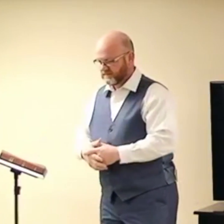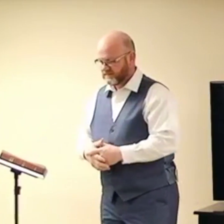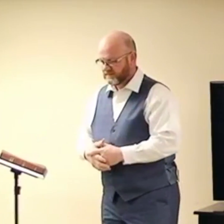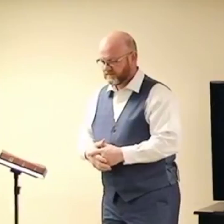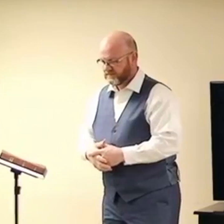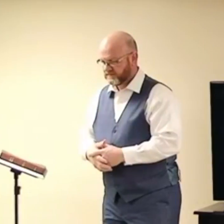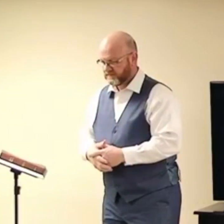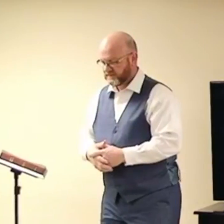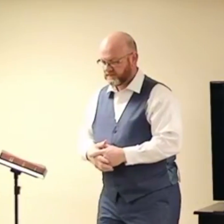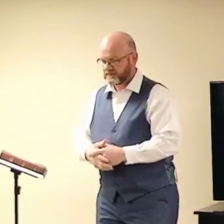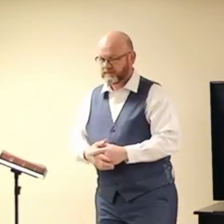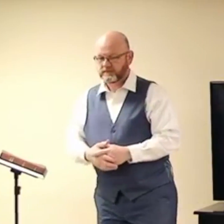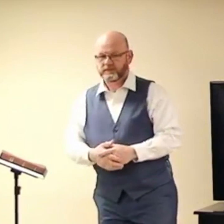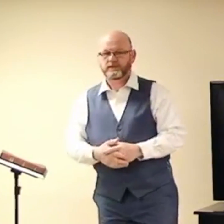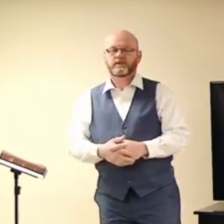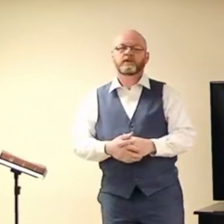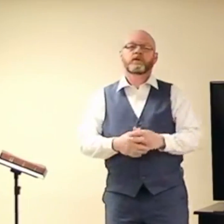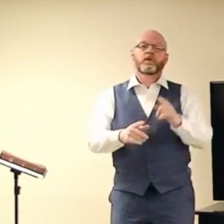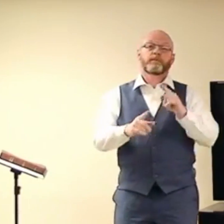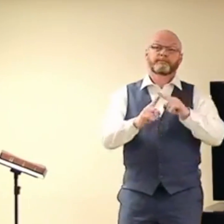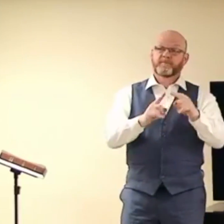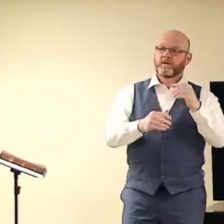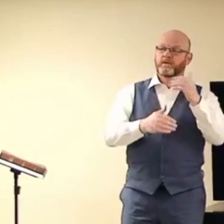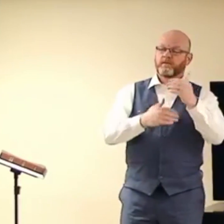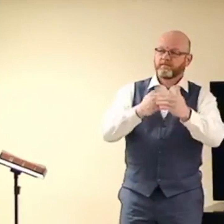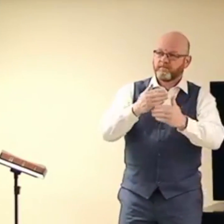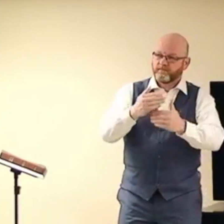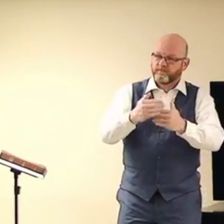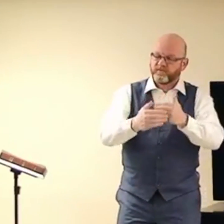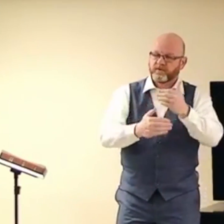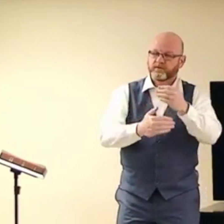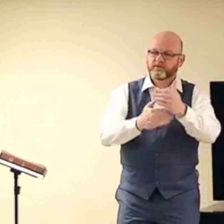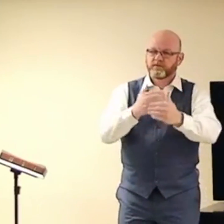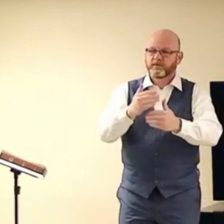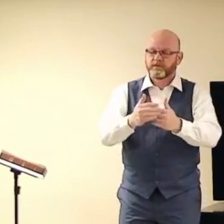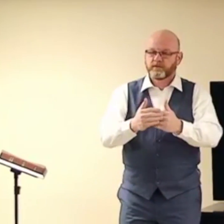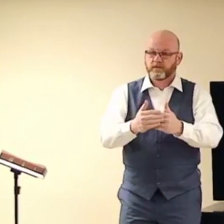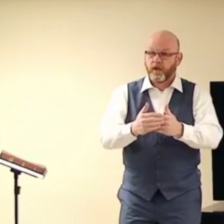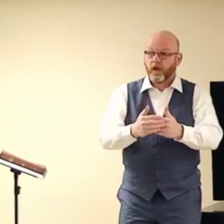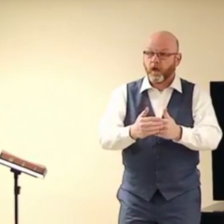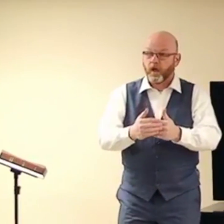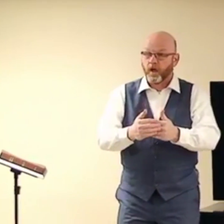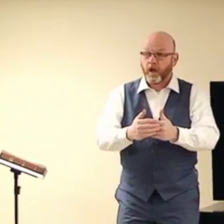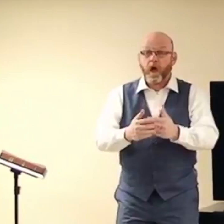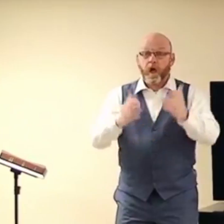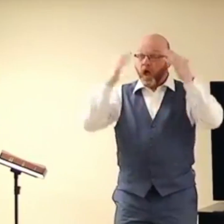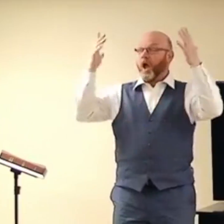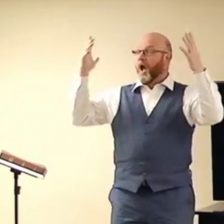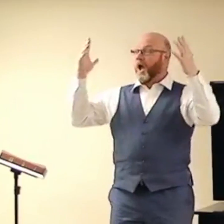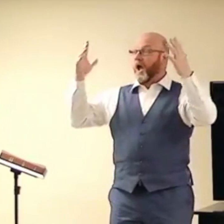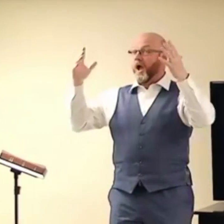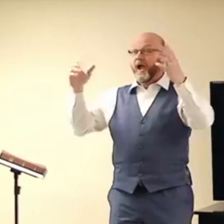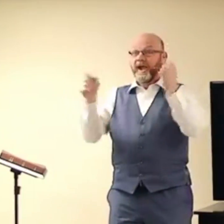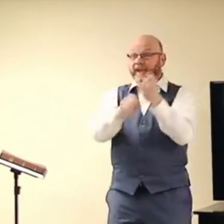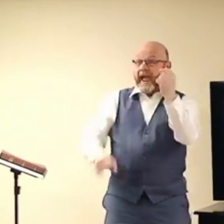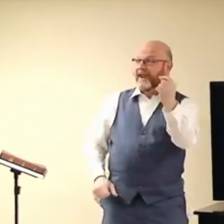it's the same thing again, and I'm explaining the same thing again. But over time, as I continue